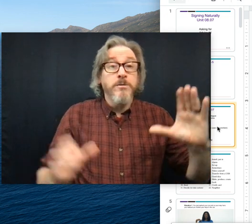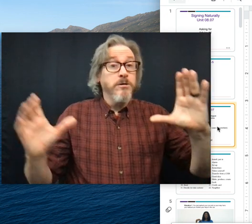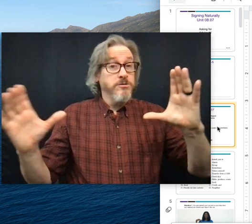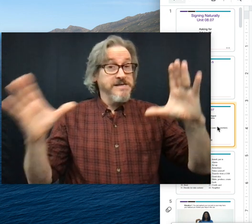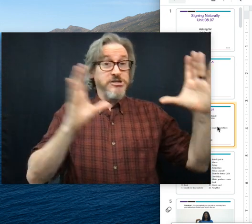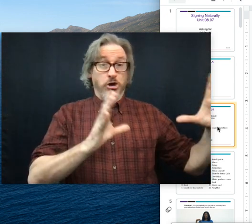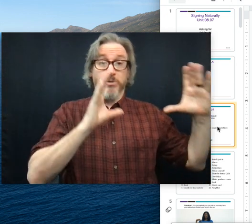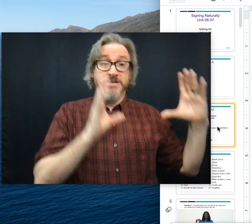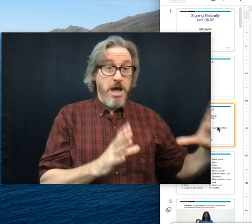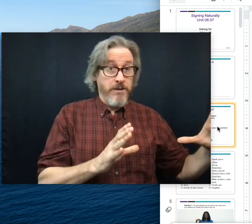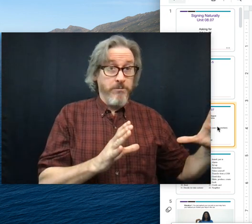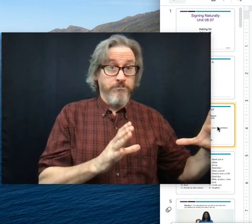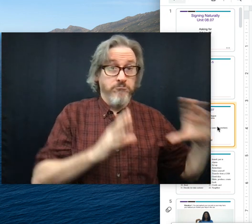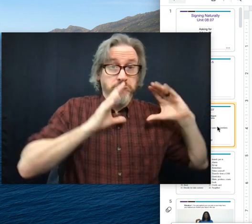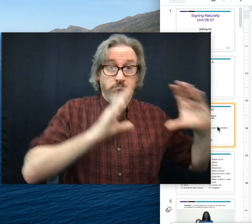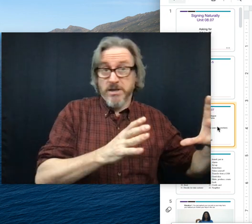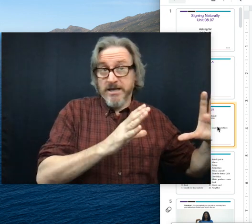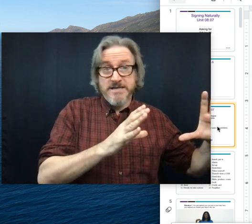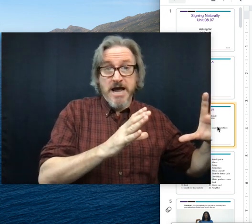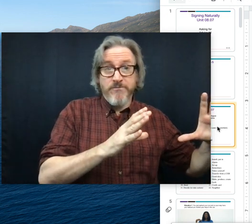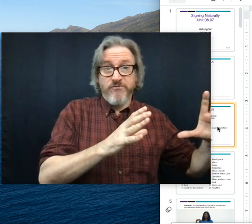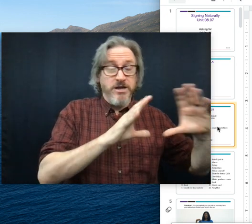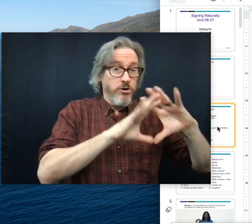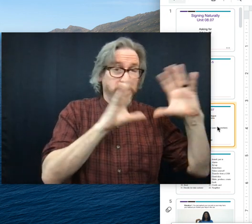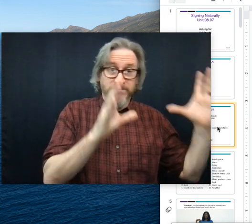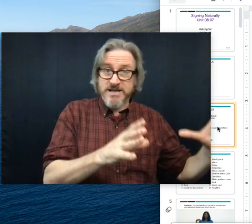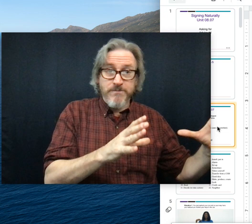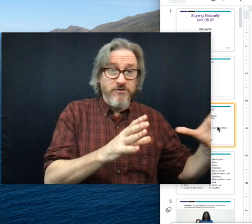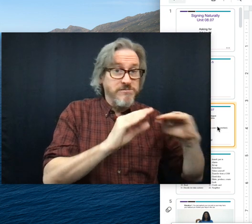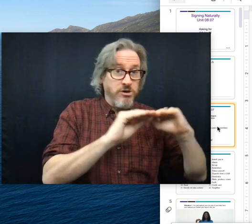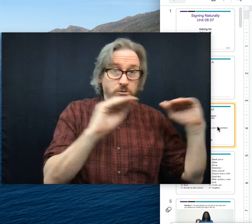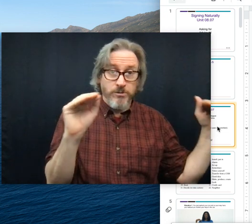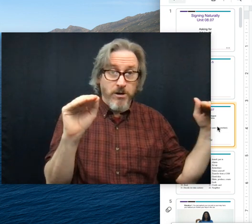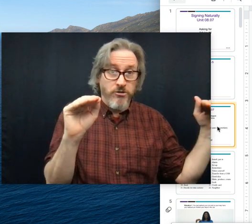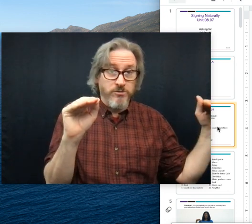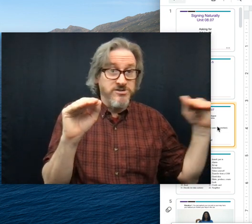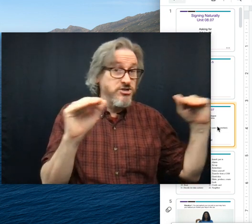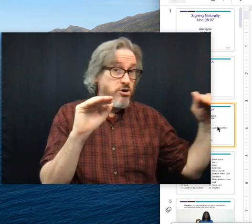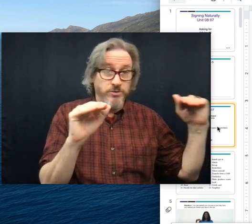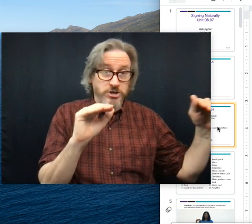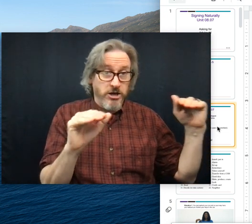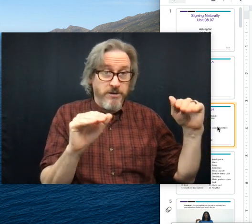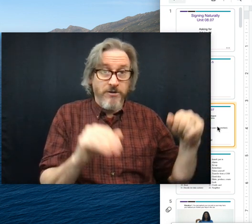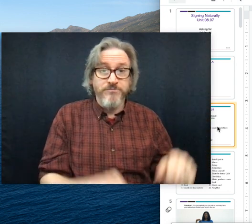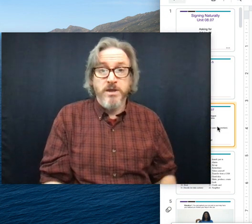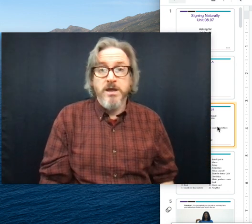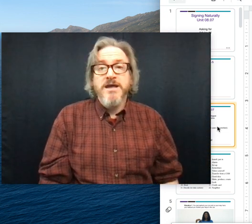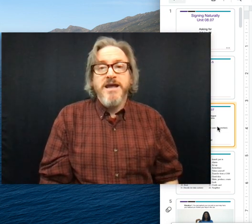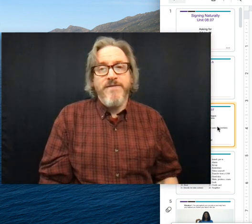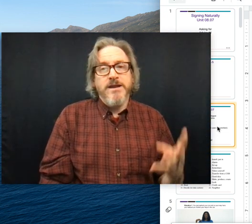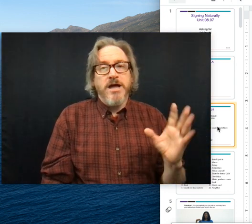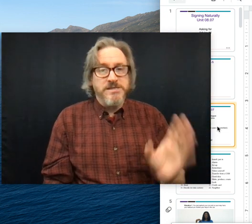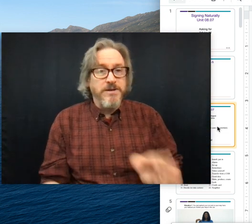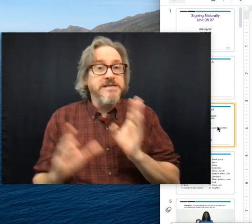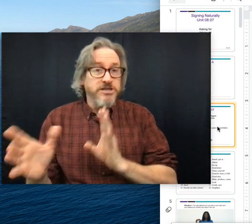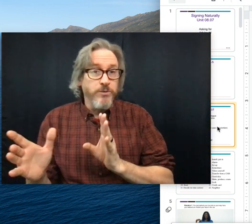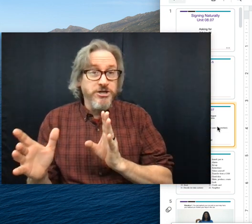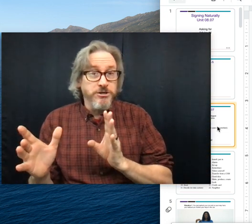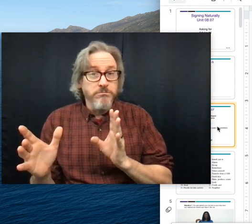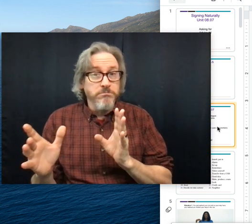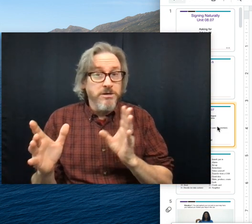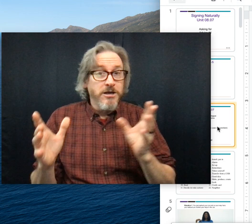when. Start with time. In a time, give a time frame so the other person knows what you're talking about. And then explain